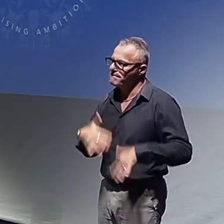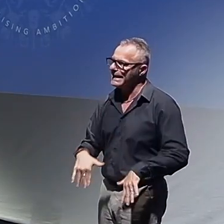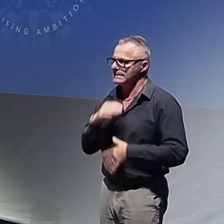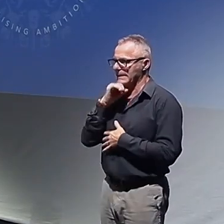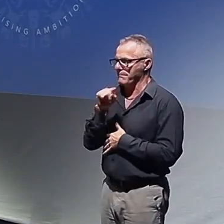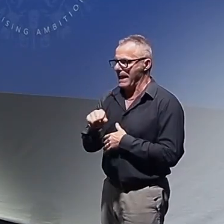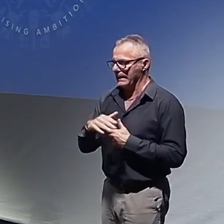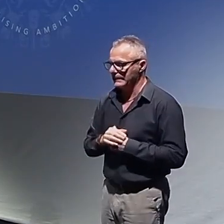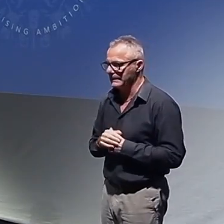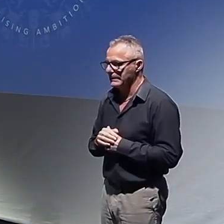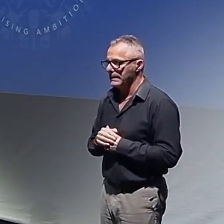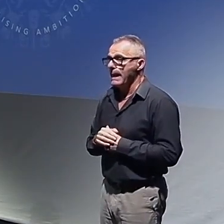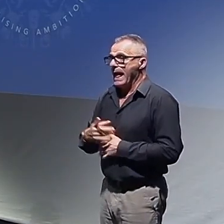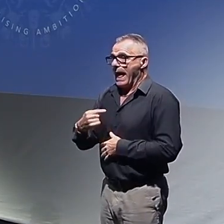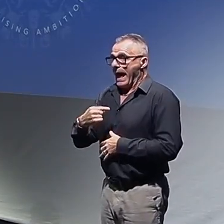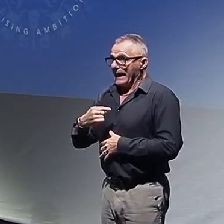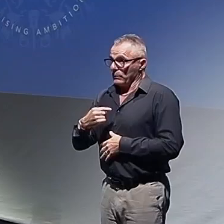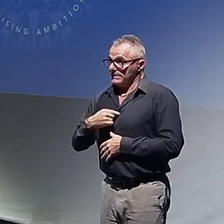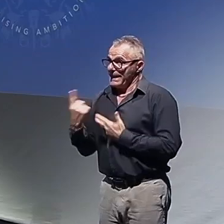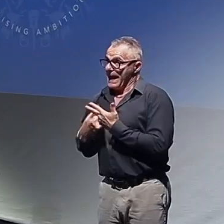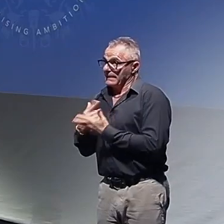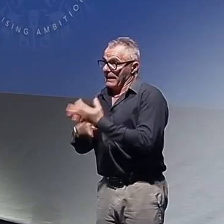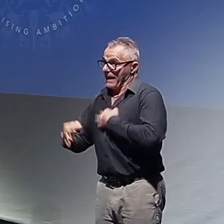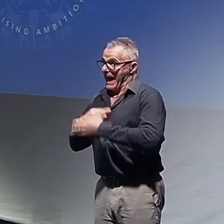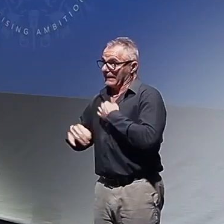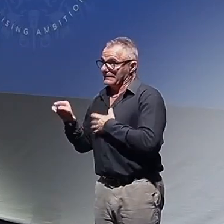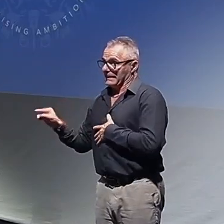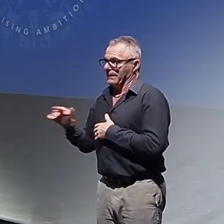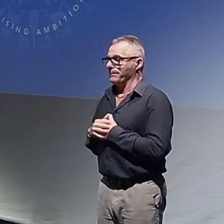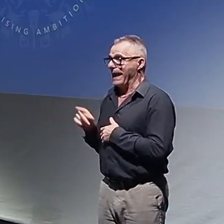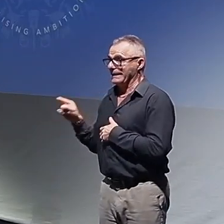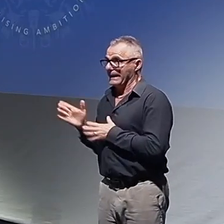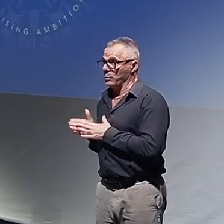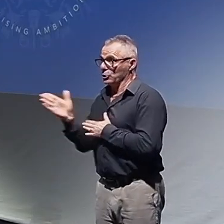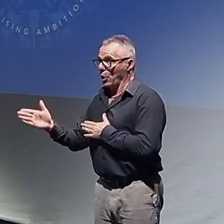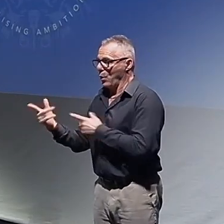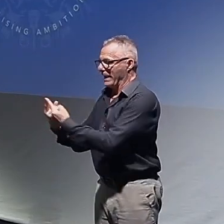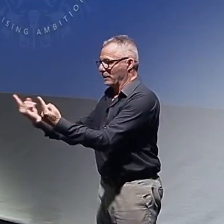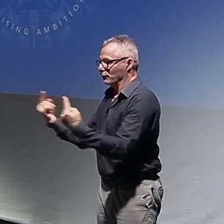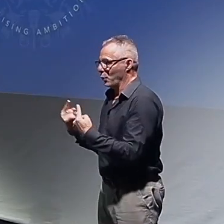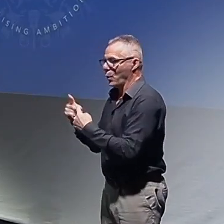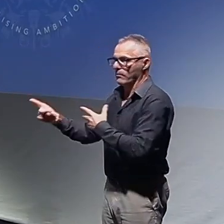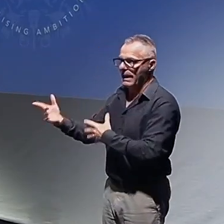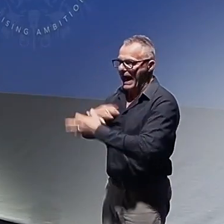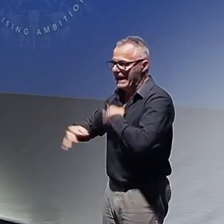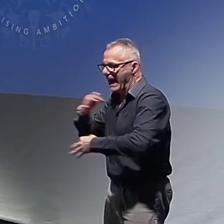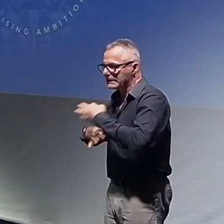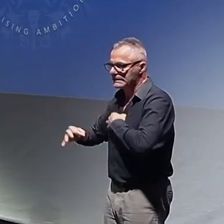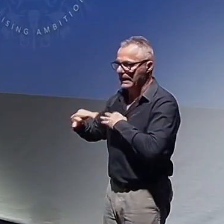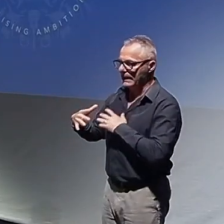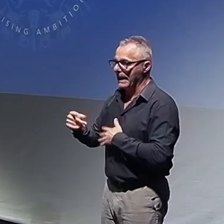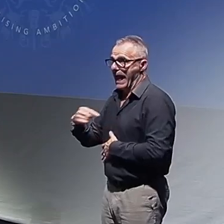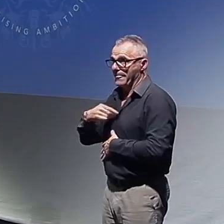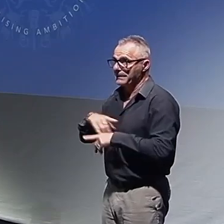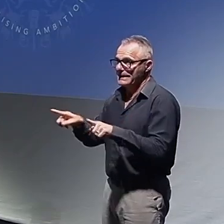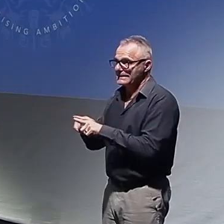guy. And it was between me and Groff in the end. So he would go in a room with a Dom and with an Augustine or with a Richie, and then I would